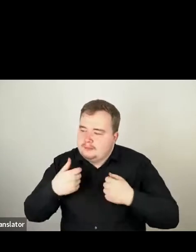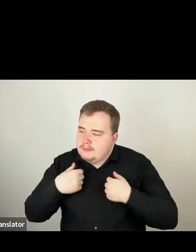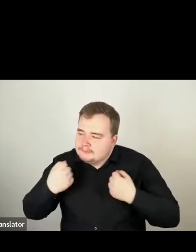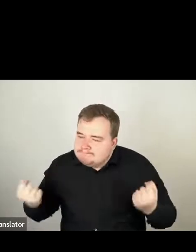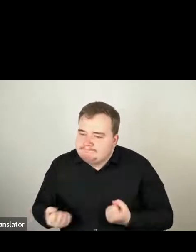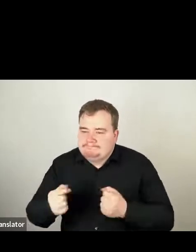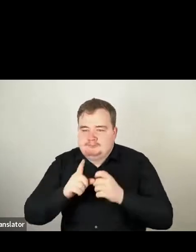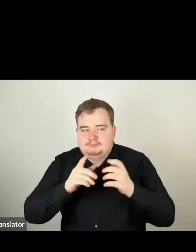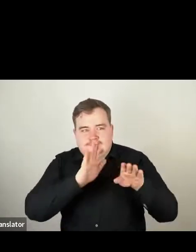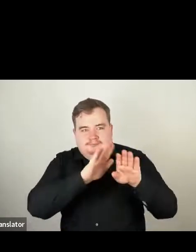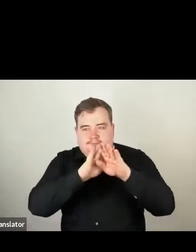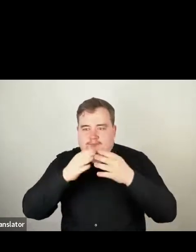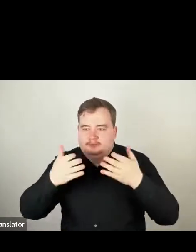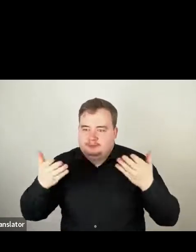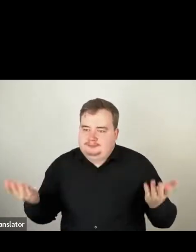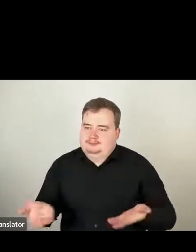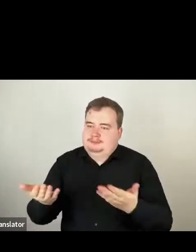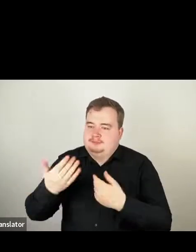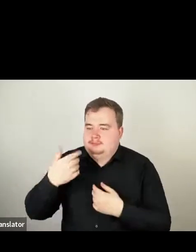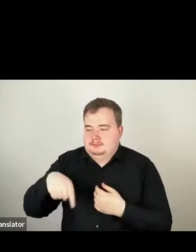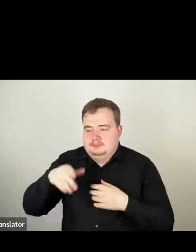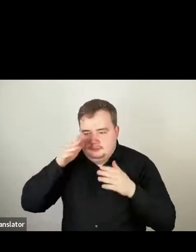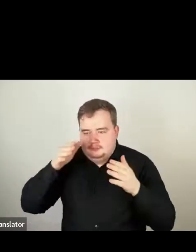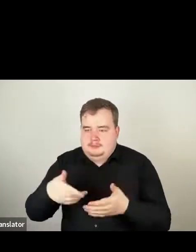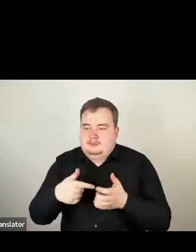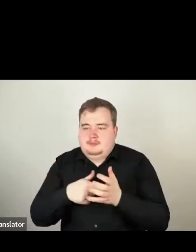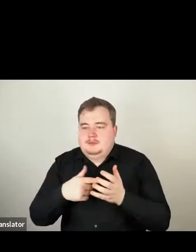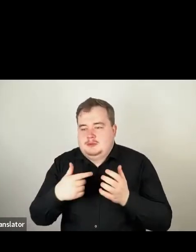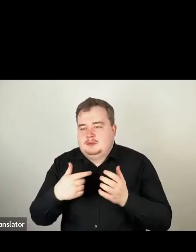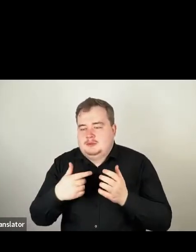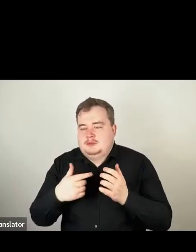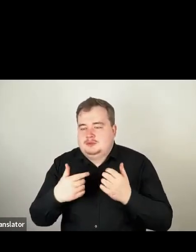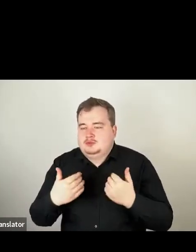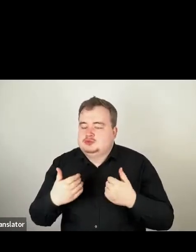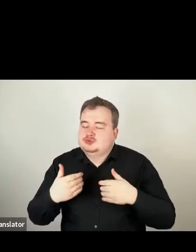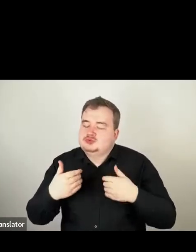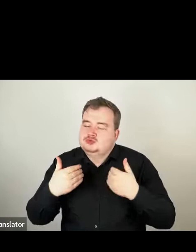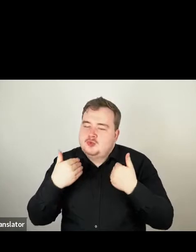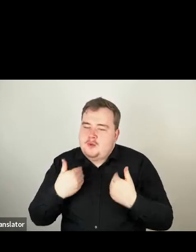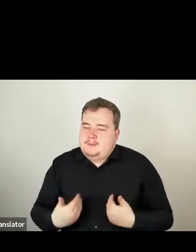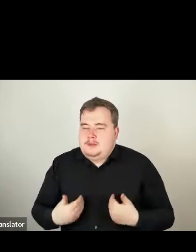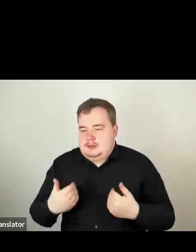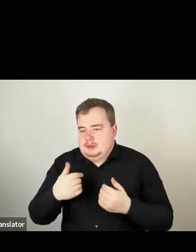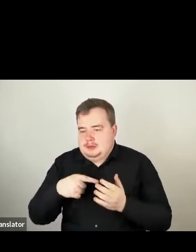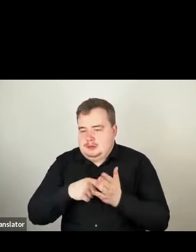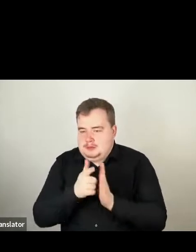and gender equality in particular. And this is indeed the topic of this meeting today.